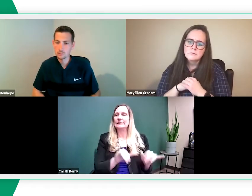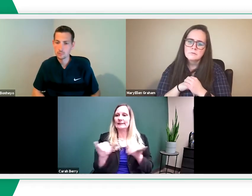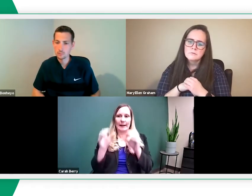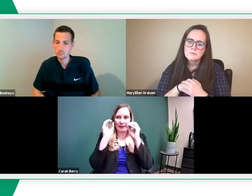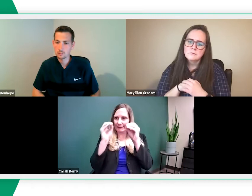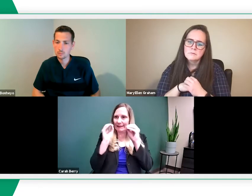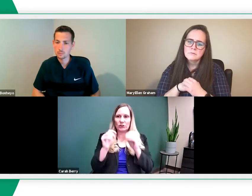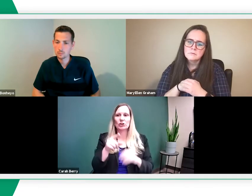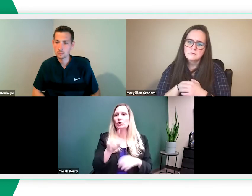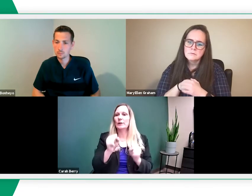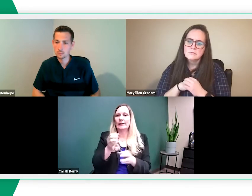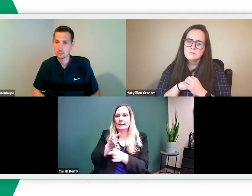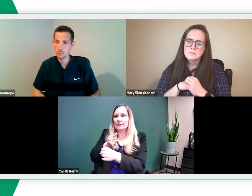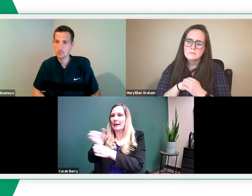Kara.